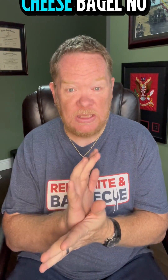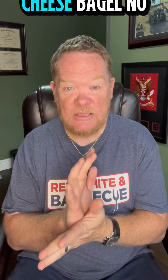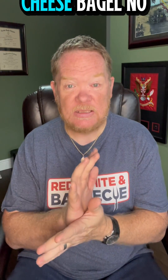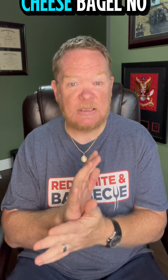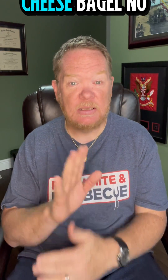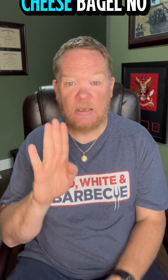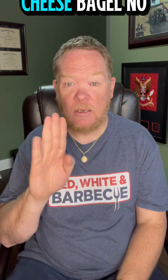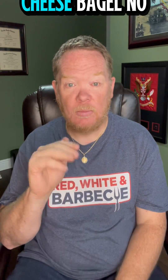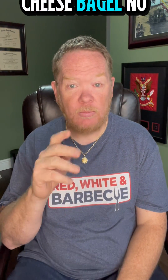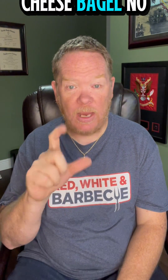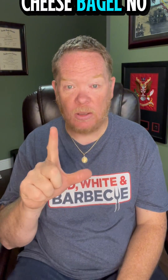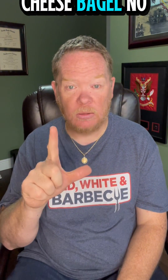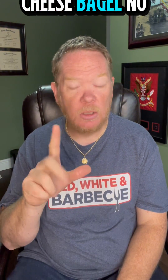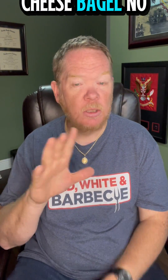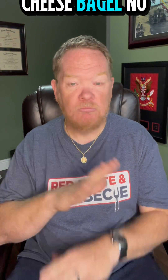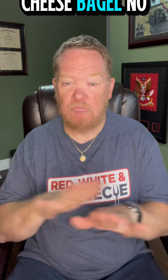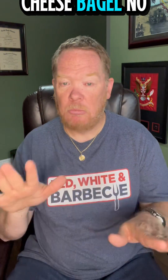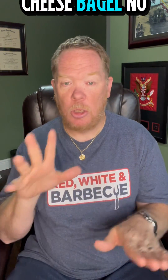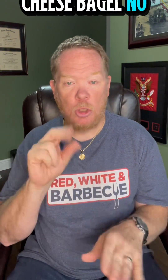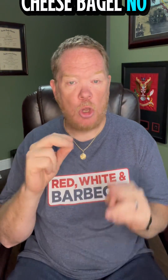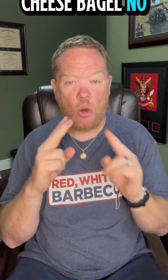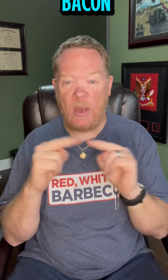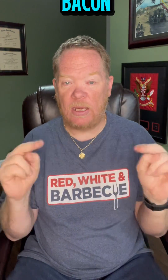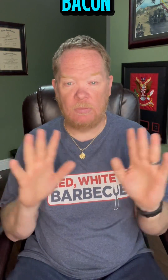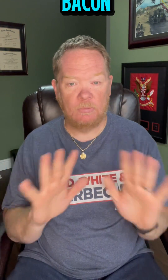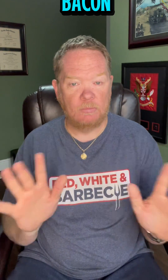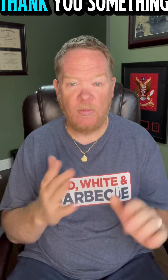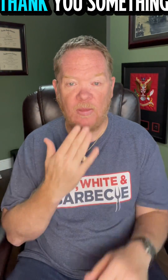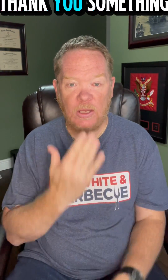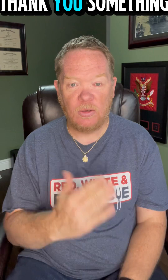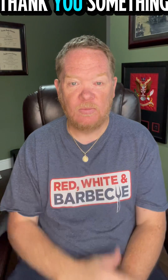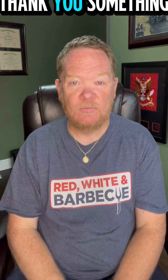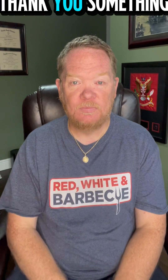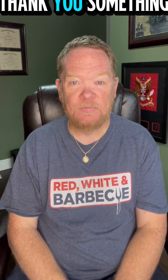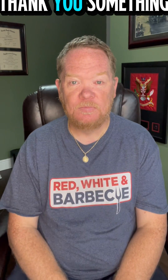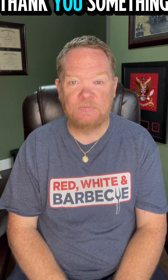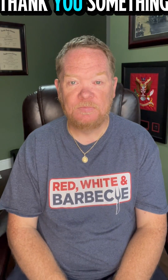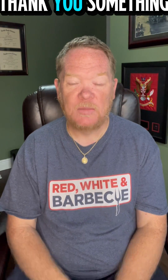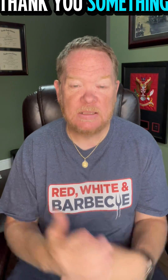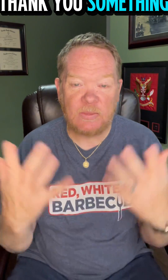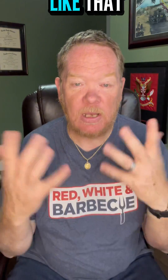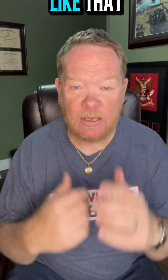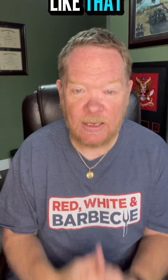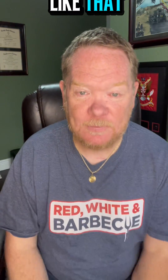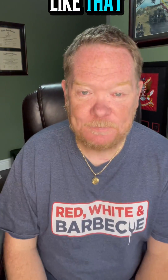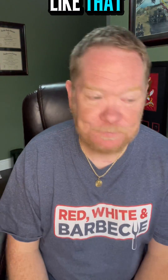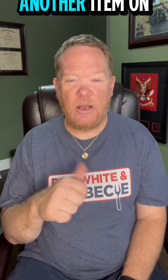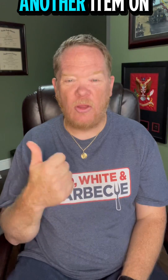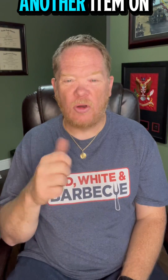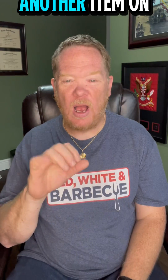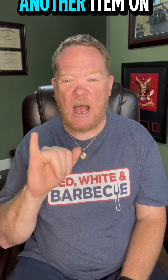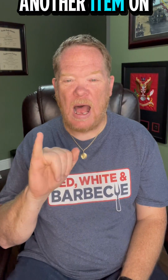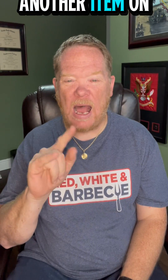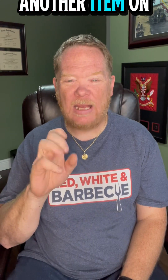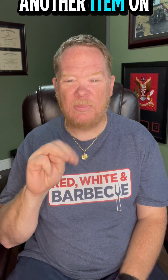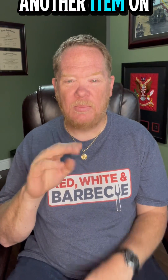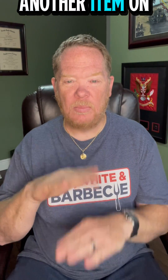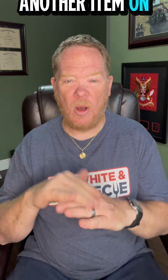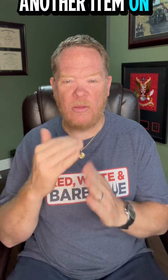cheese, bagel. No bacon. Thank you. Something like that. Another item on the